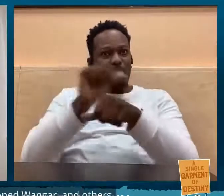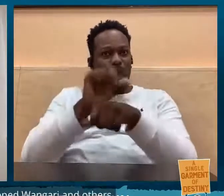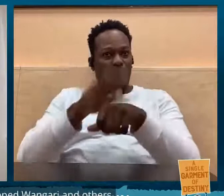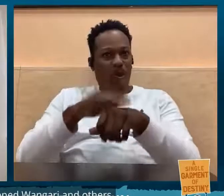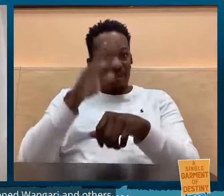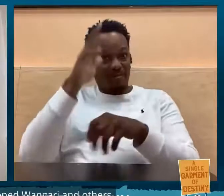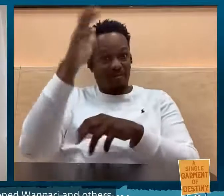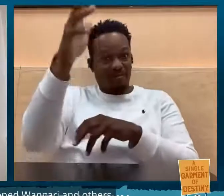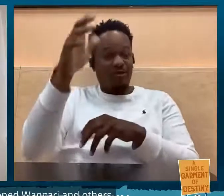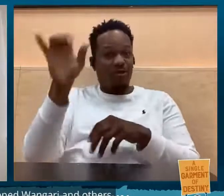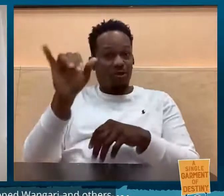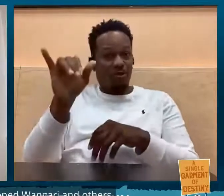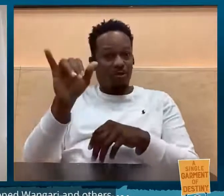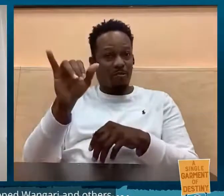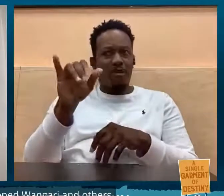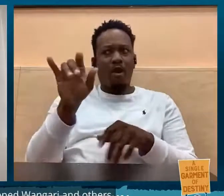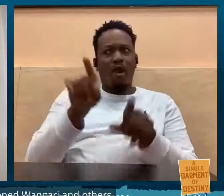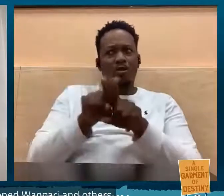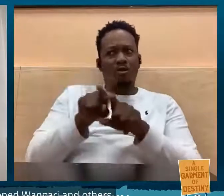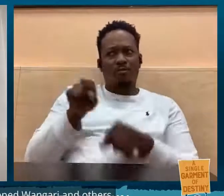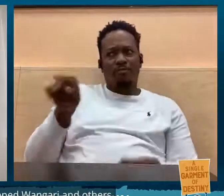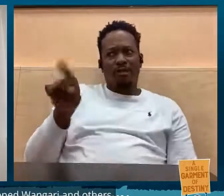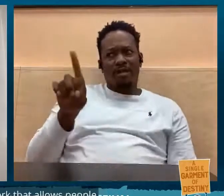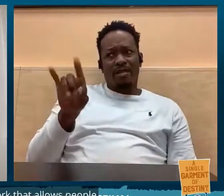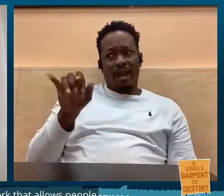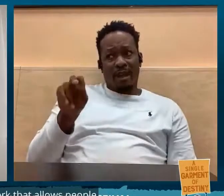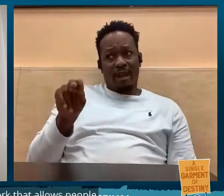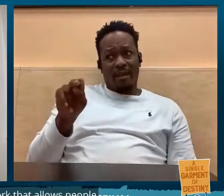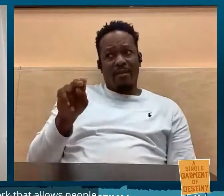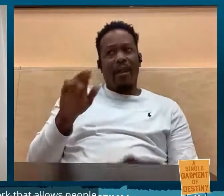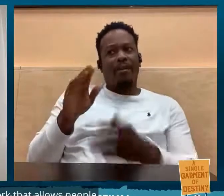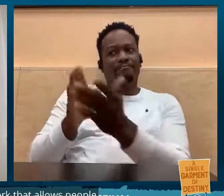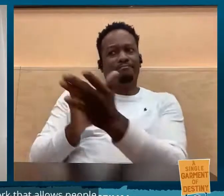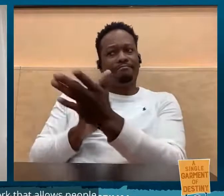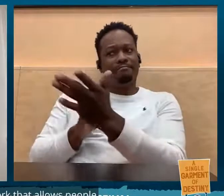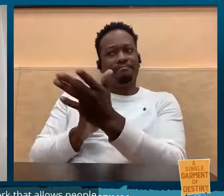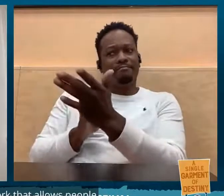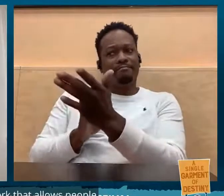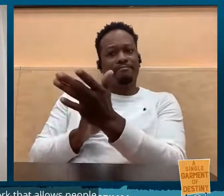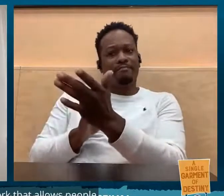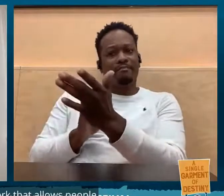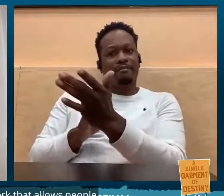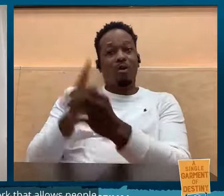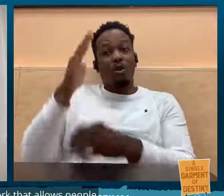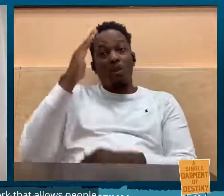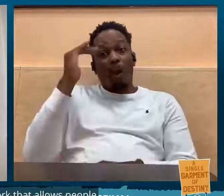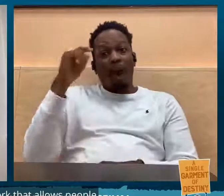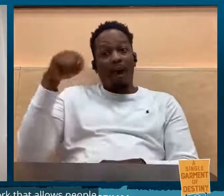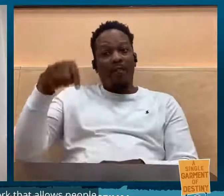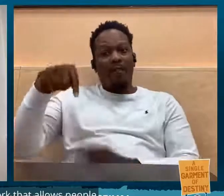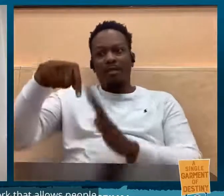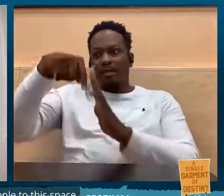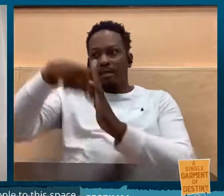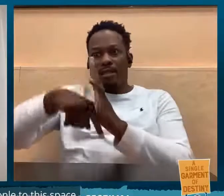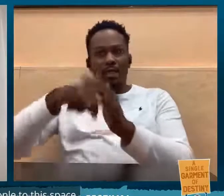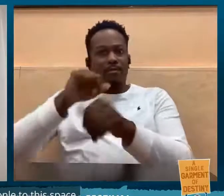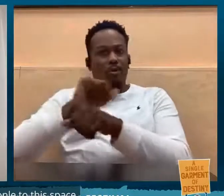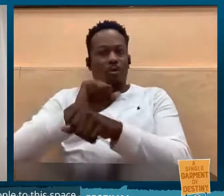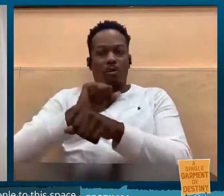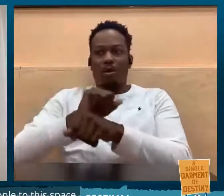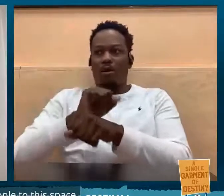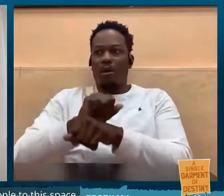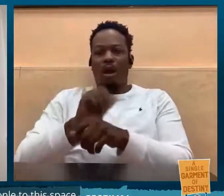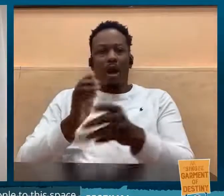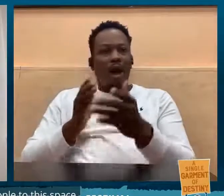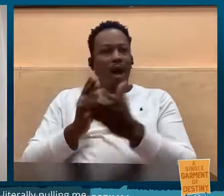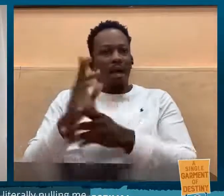Diane because, you know, you mentioned Wangari and others, and it is deep work that allows people and sort of calls